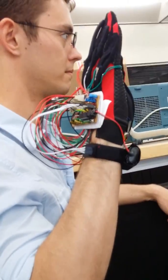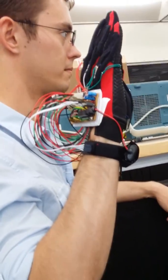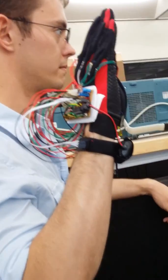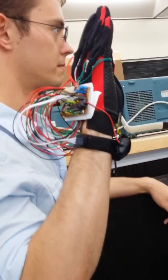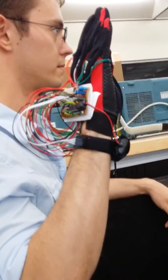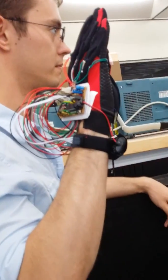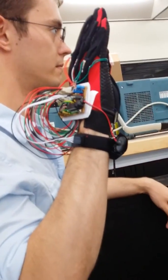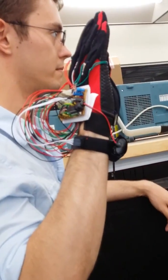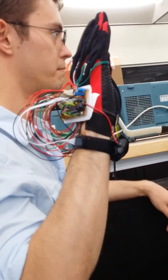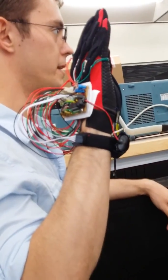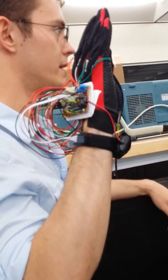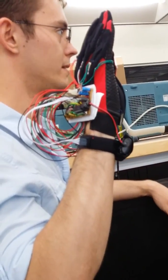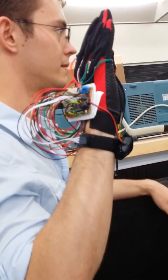Okay. Now tell us what you do.